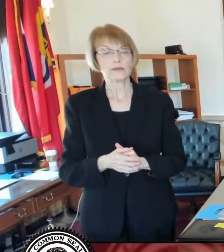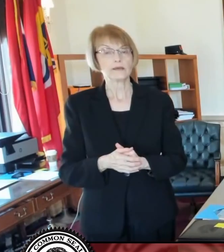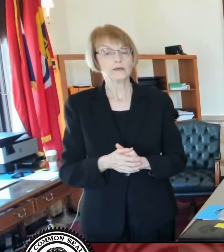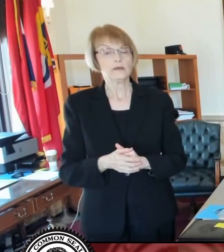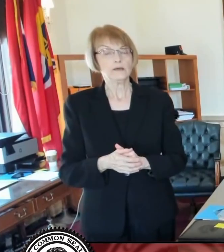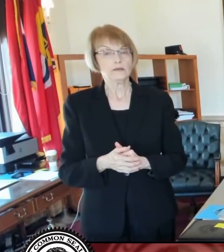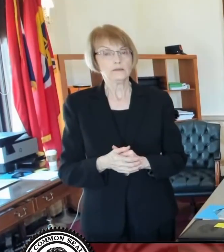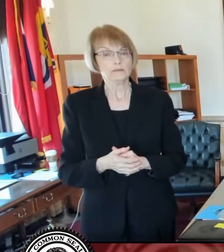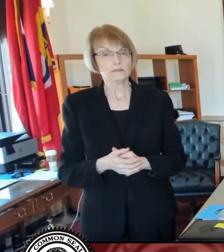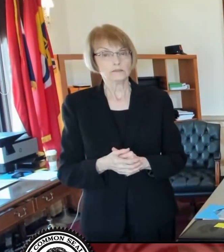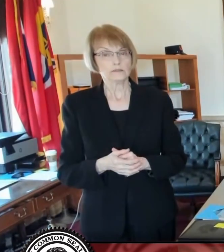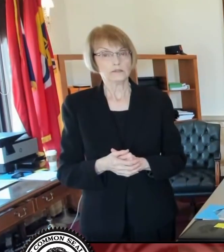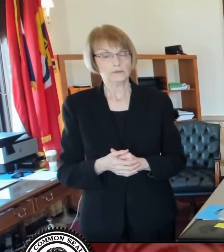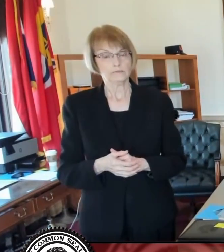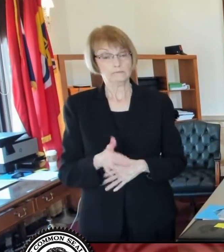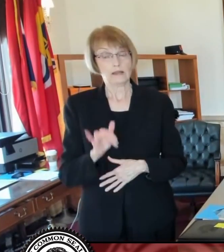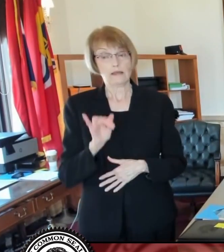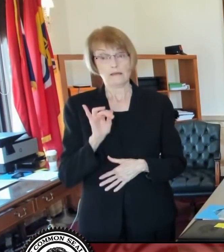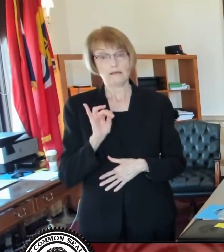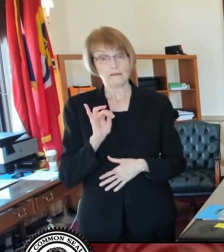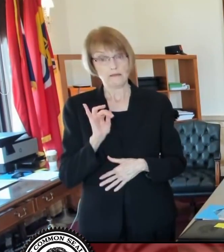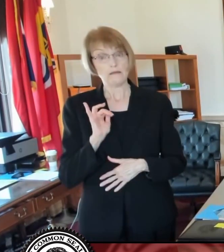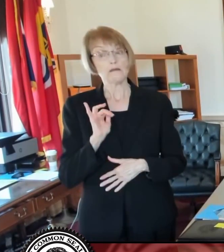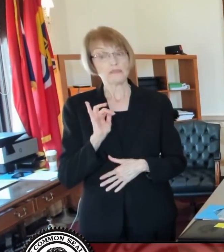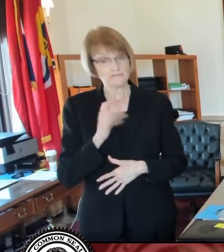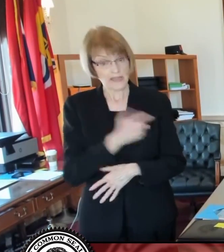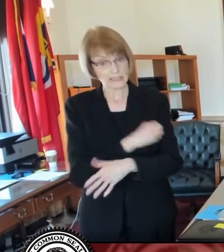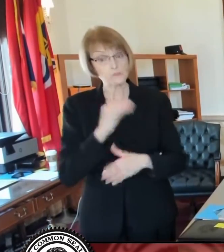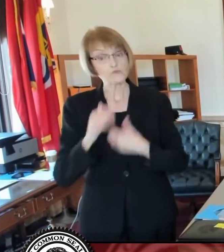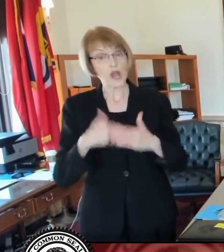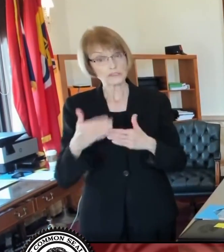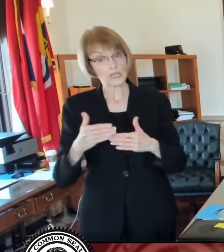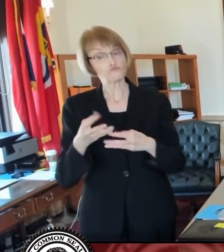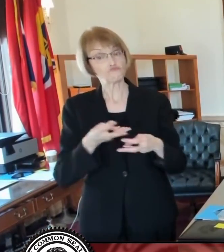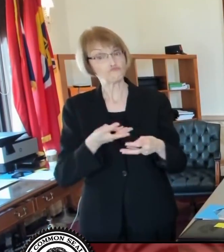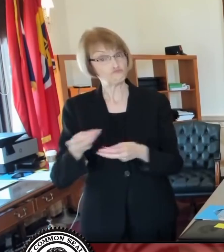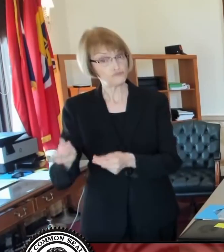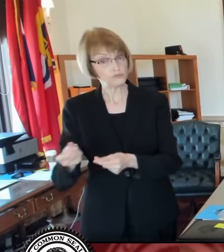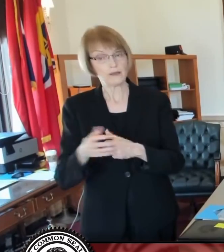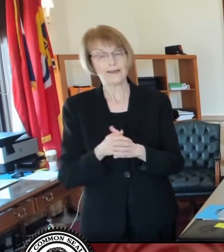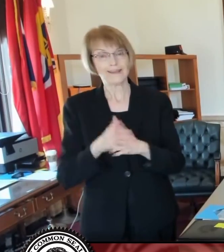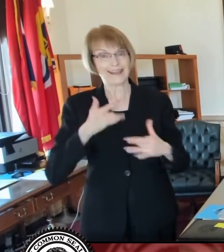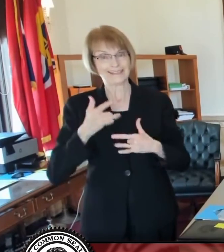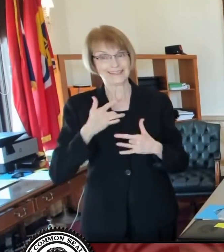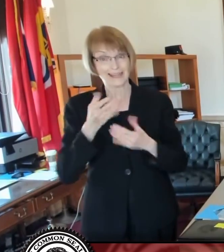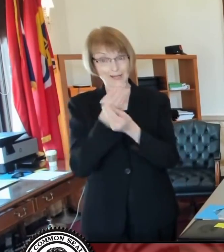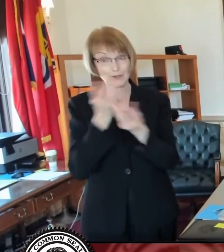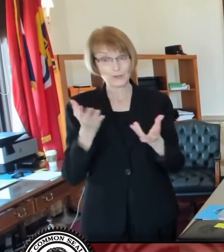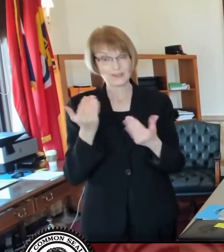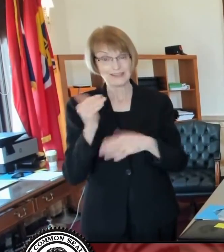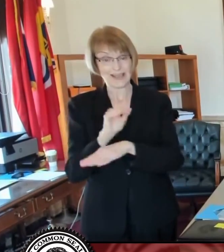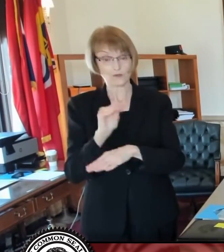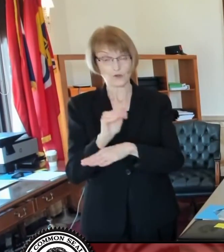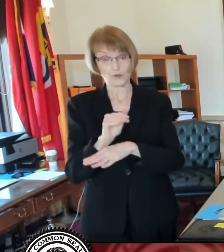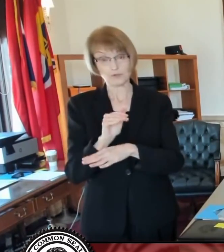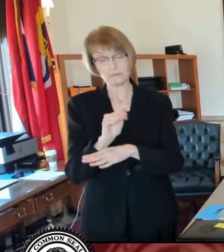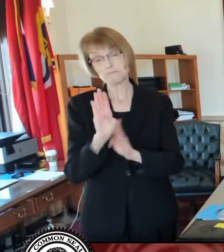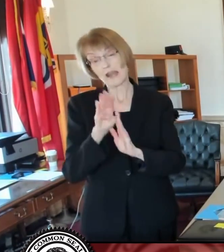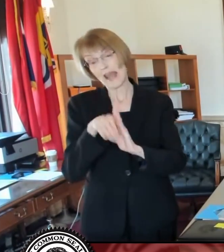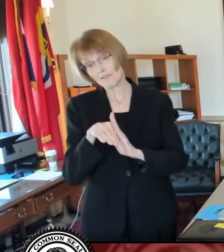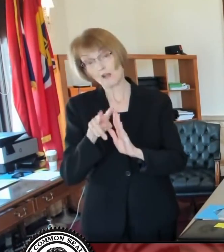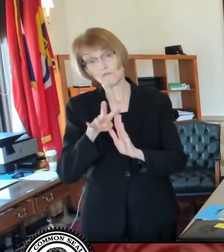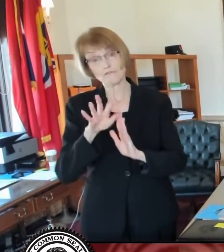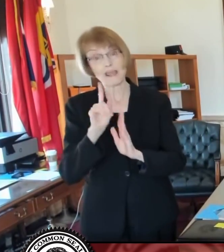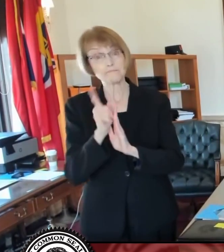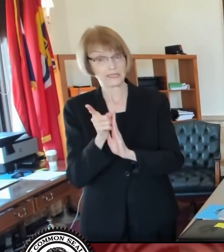vaccinations, that's still going along well. And exciting news, this afternoon in about a half an hour or 45